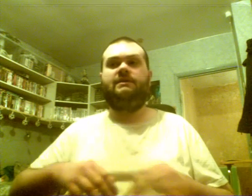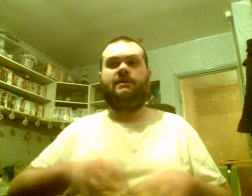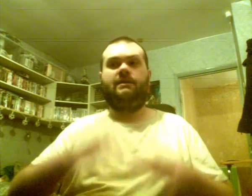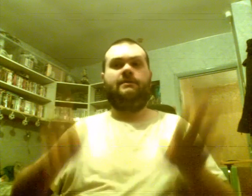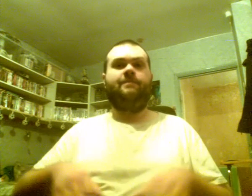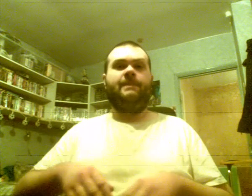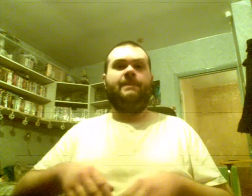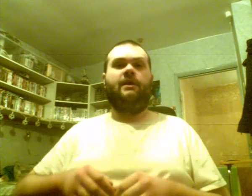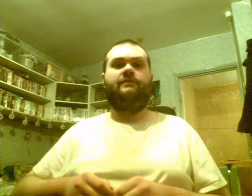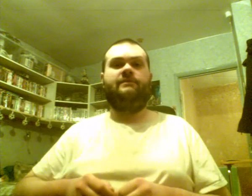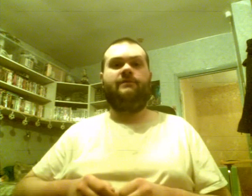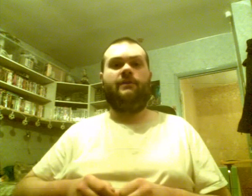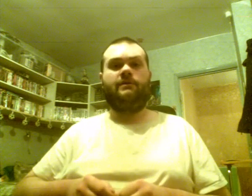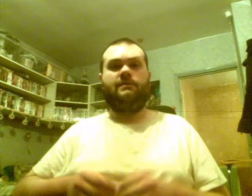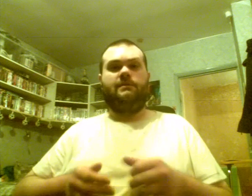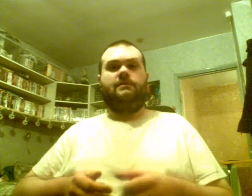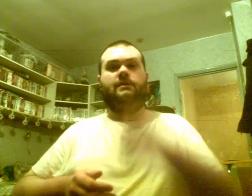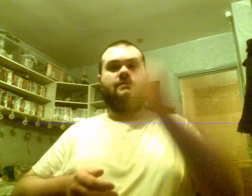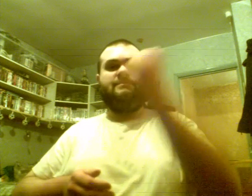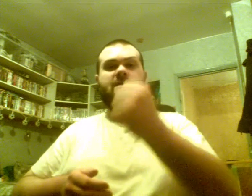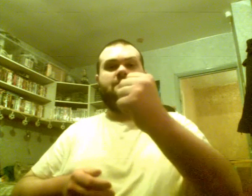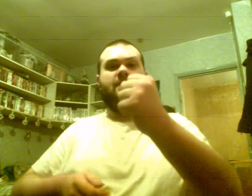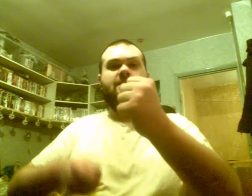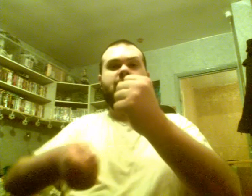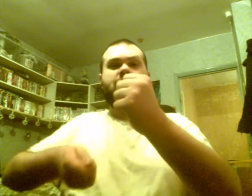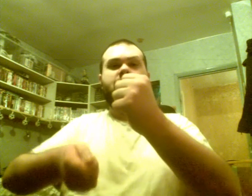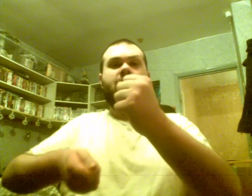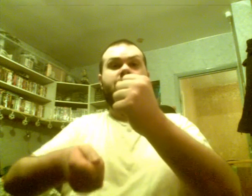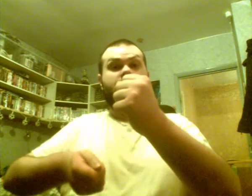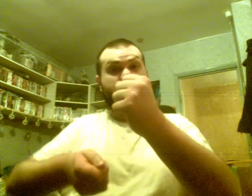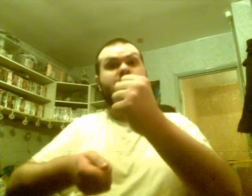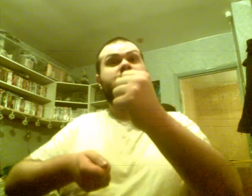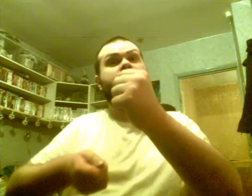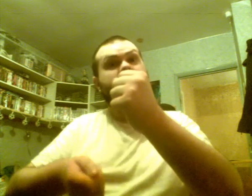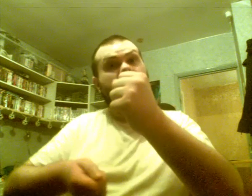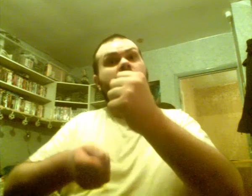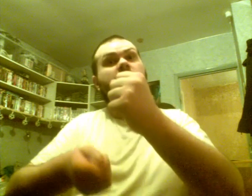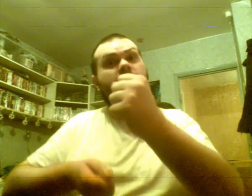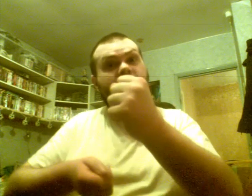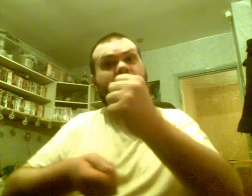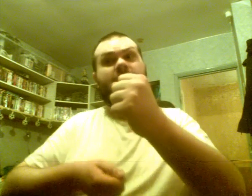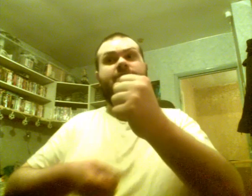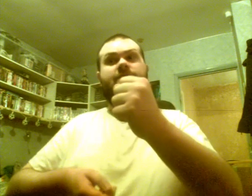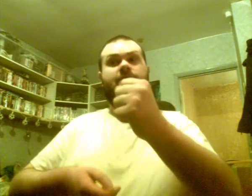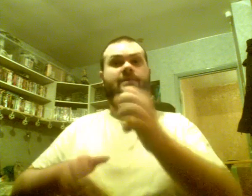I don't know. Carving fork, hold your meat in place as you carve. As you use a carving knife with the